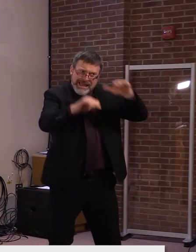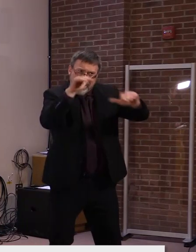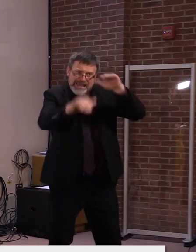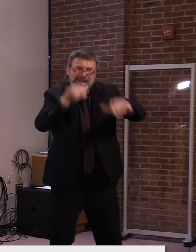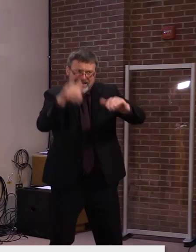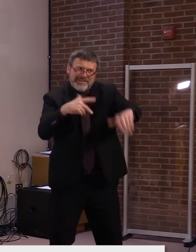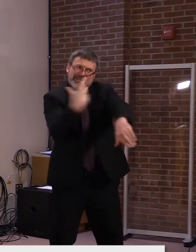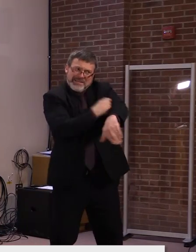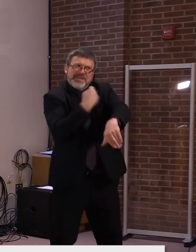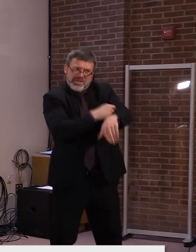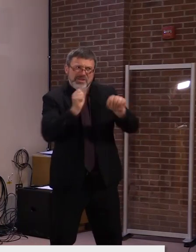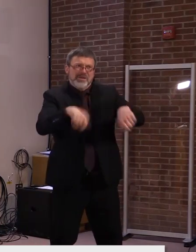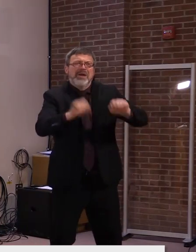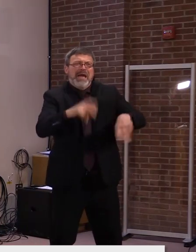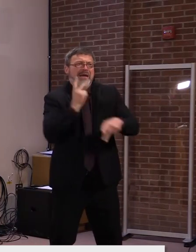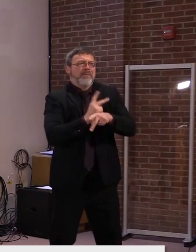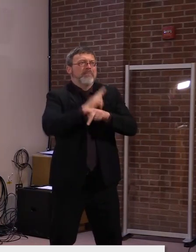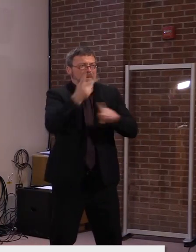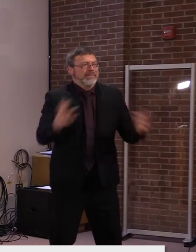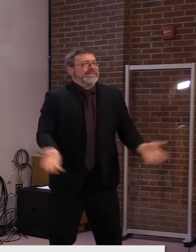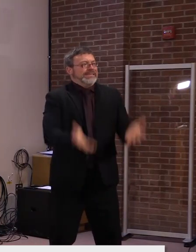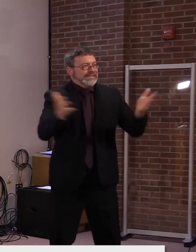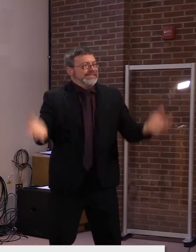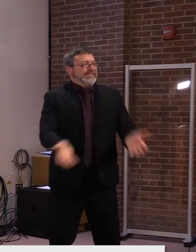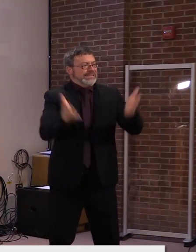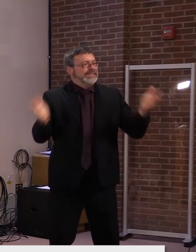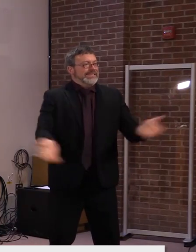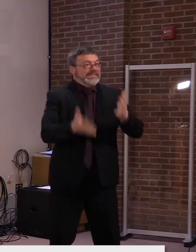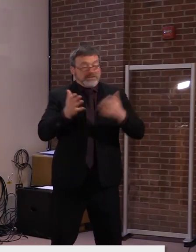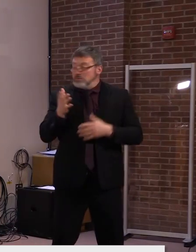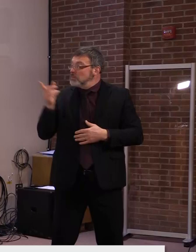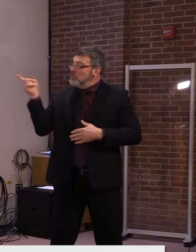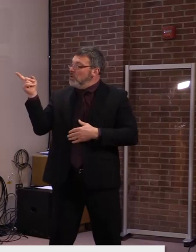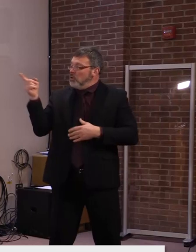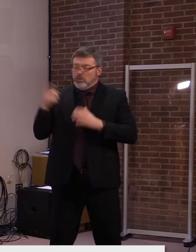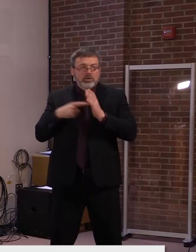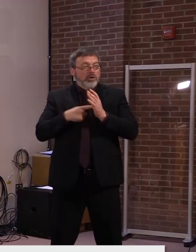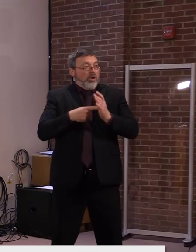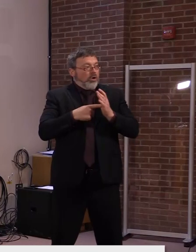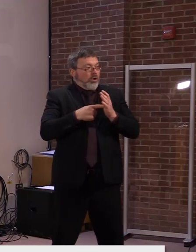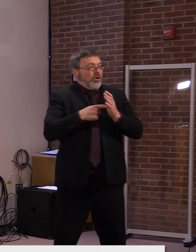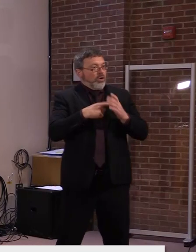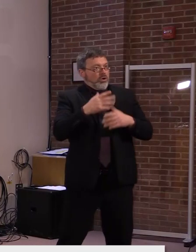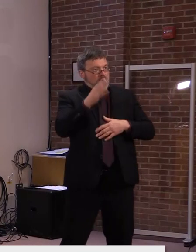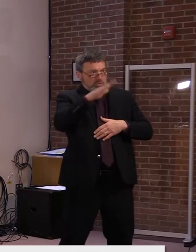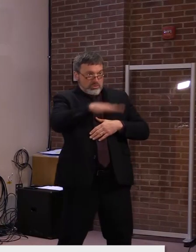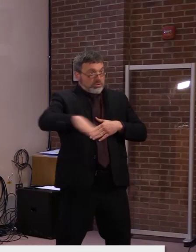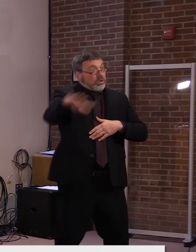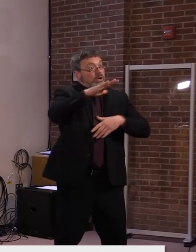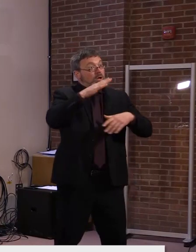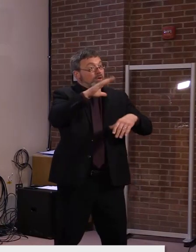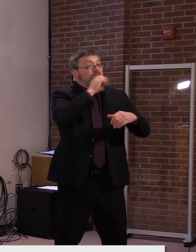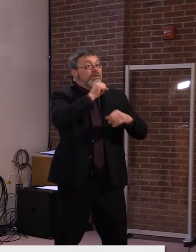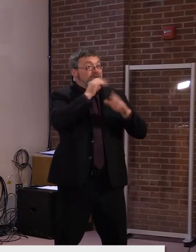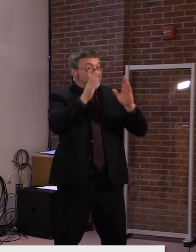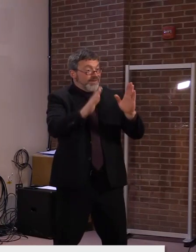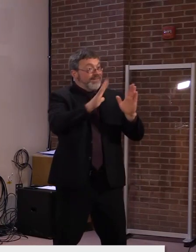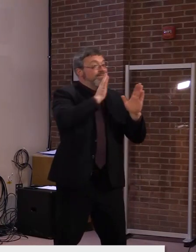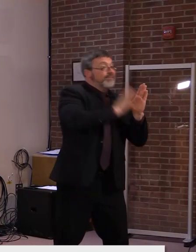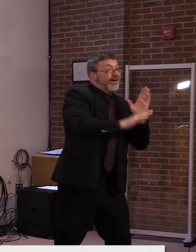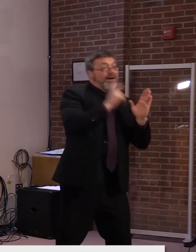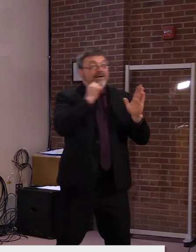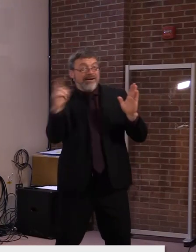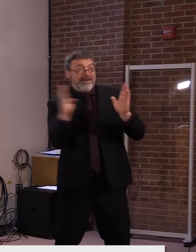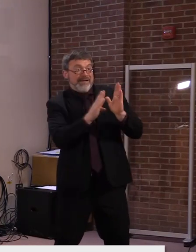as you'll see on the next slide, we are off to a good start when we look to ourselves compared to the rest of the country. Vermont, as of today, per